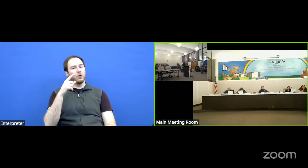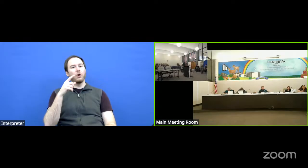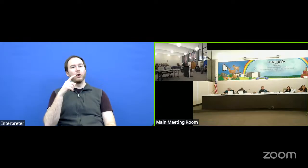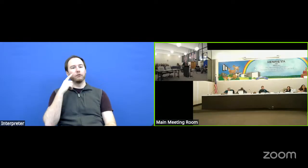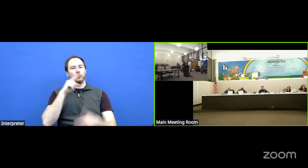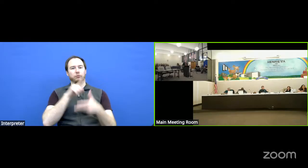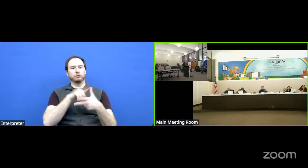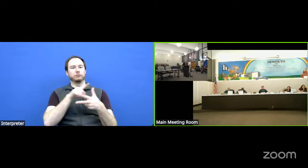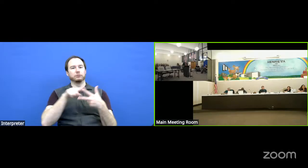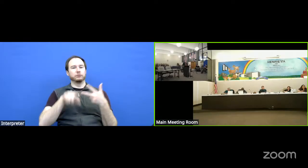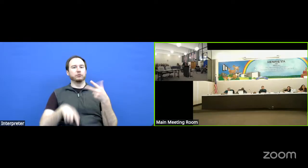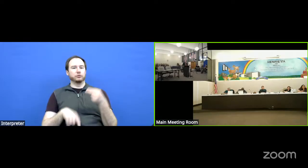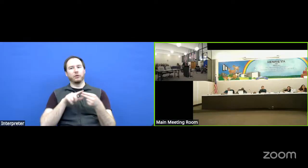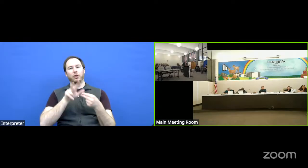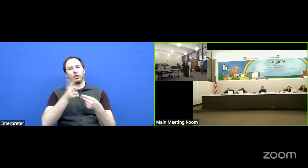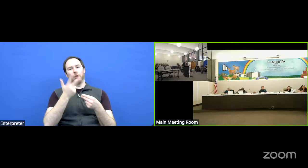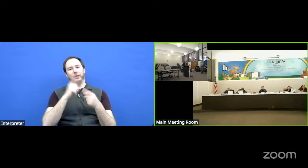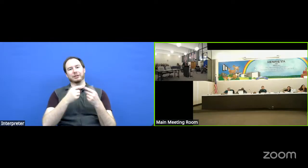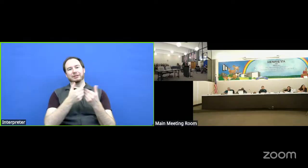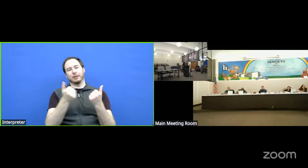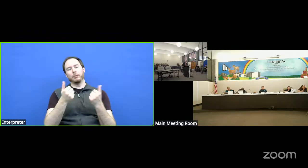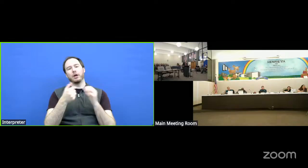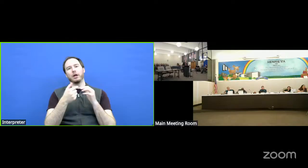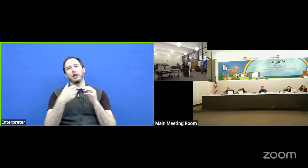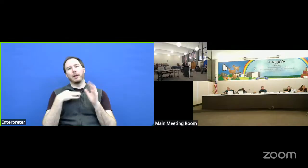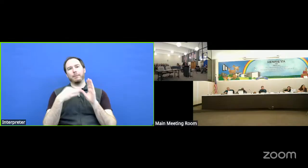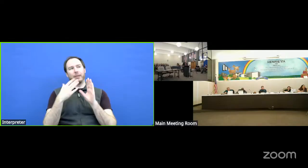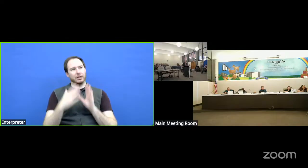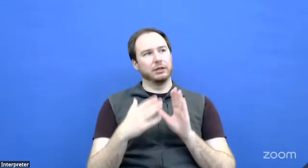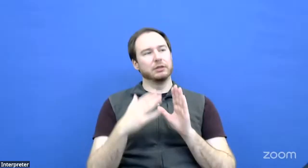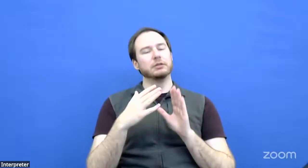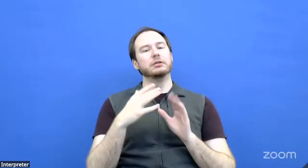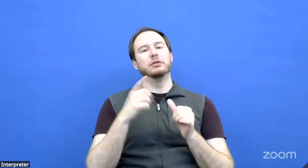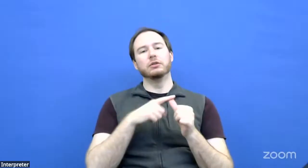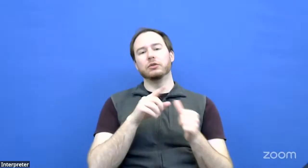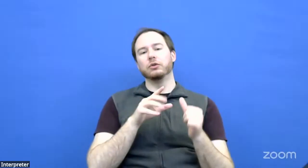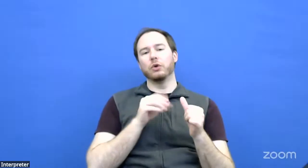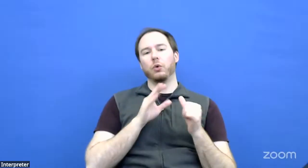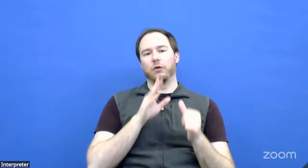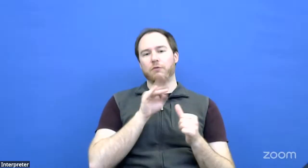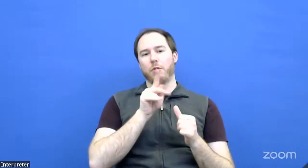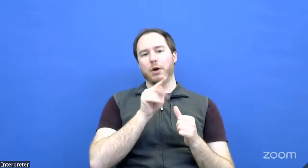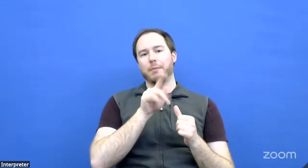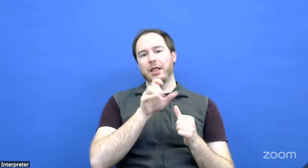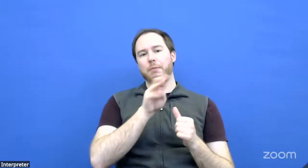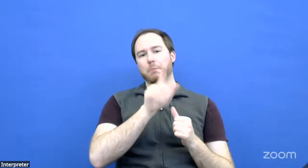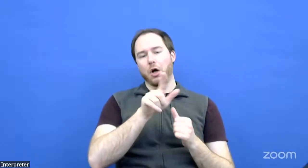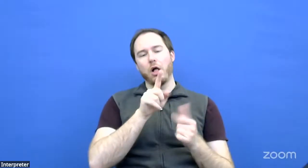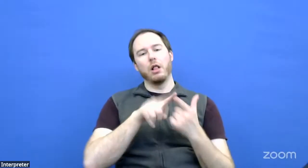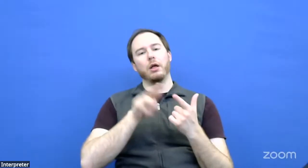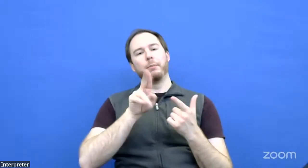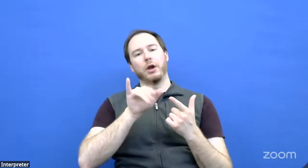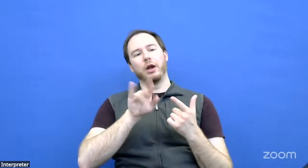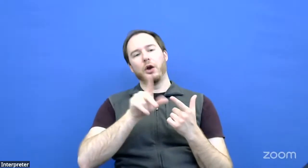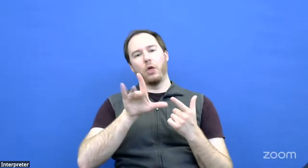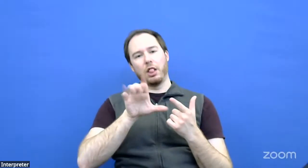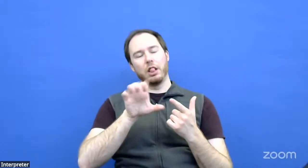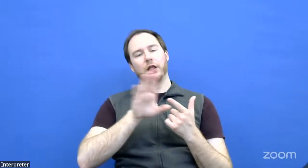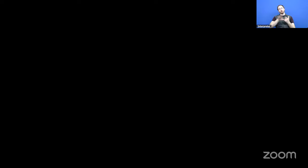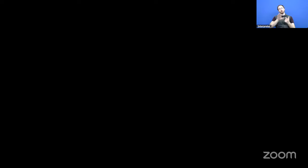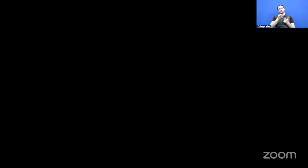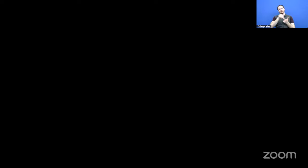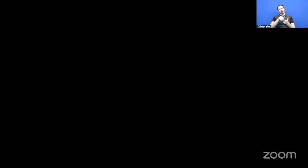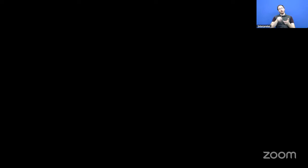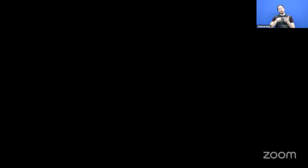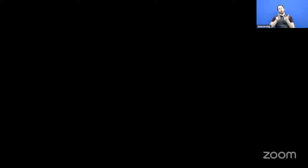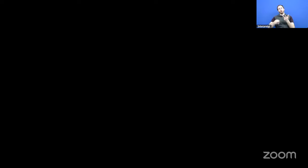three applicants, including Wilmerite, the owner of Marketplace Mall, the Mary Cariola Children's Center,